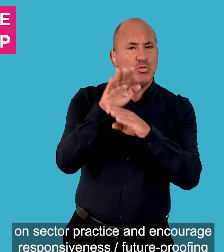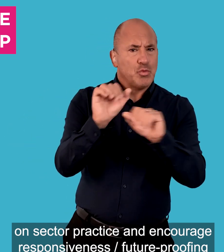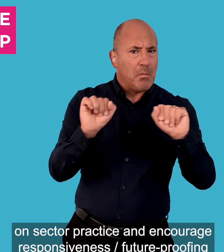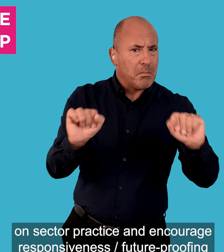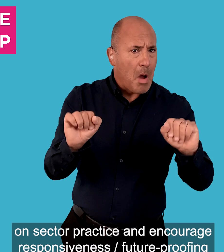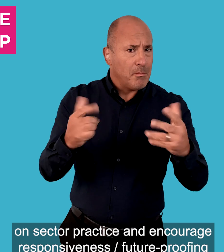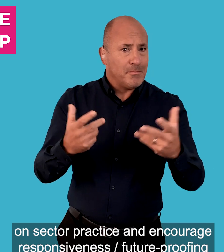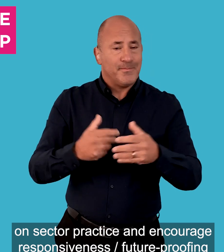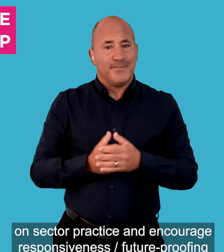responsiveness/future-proofing.